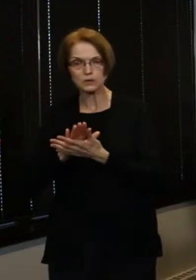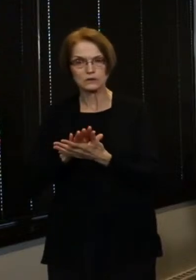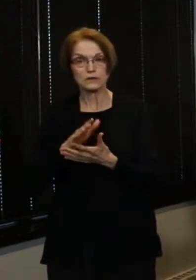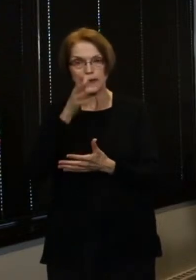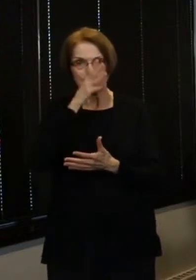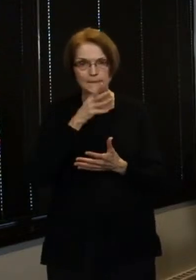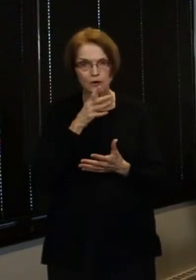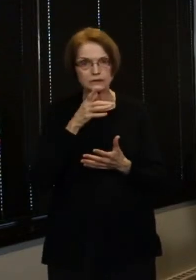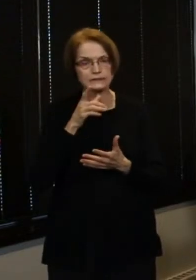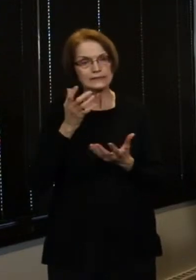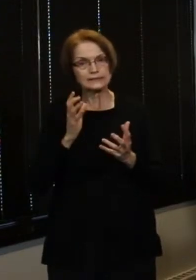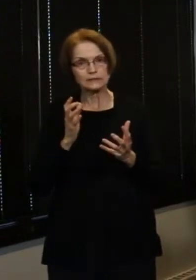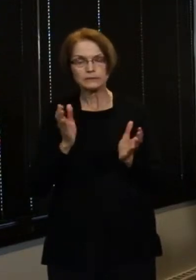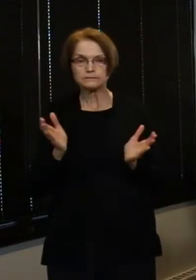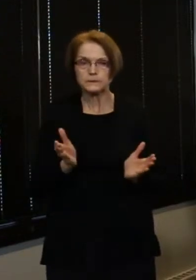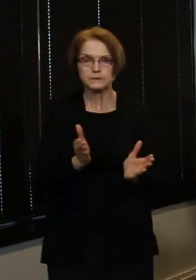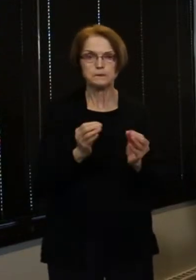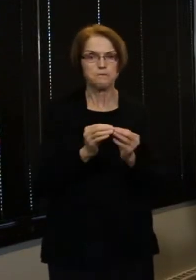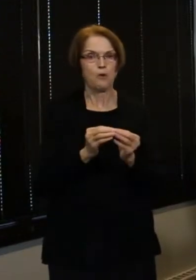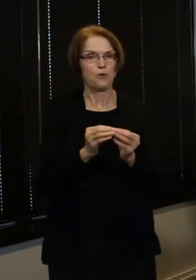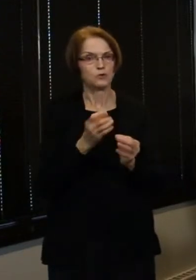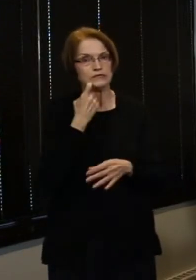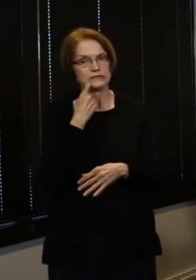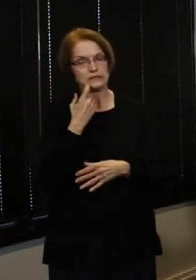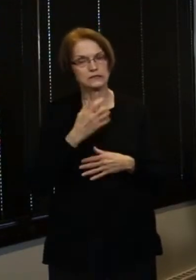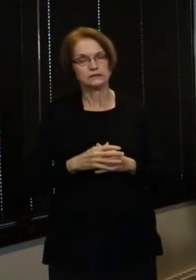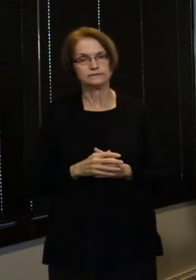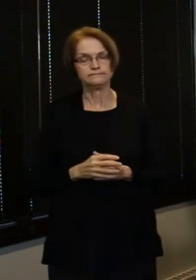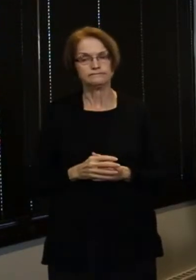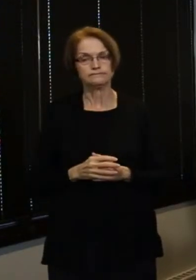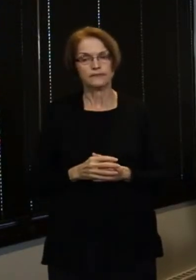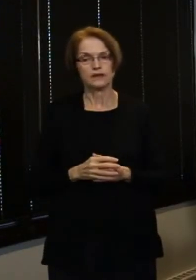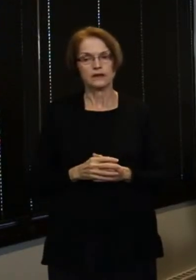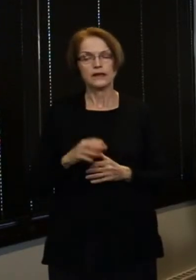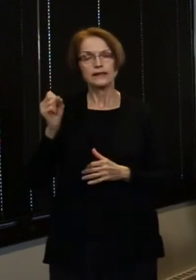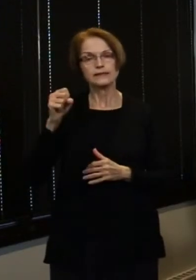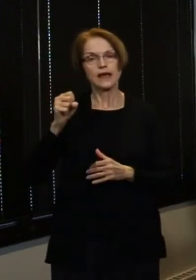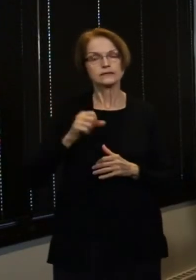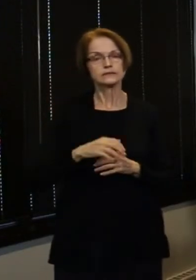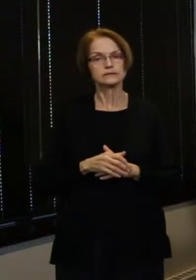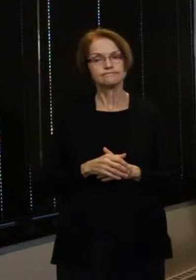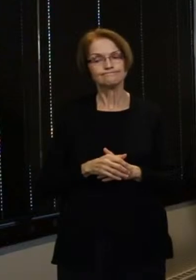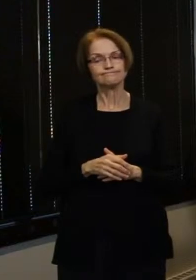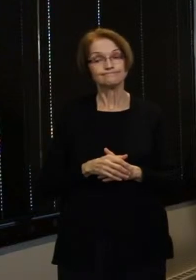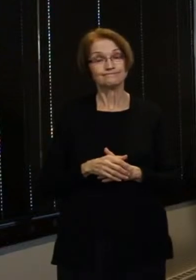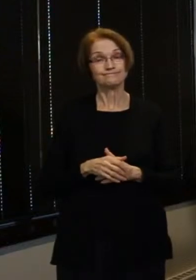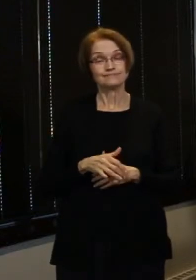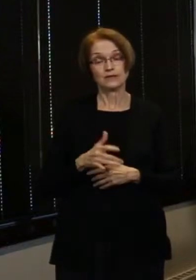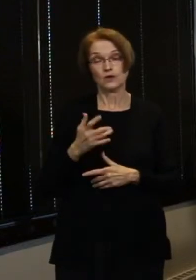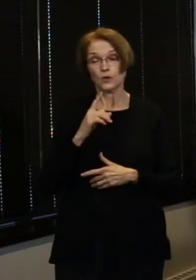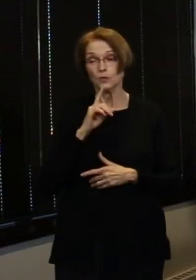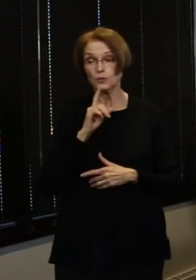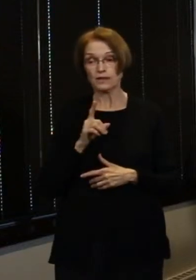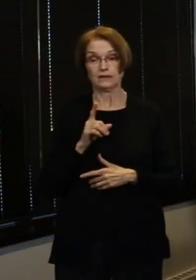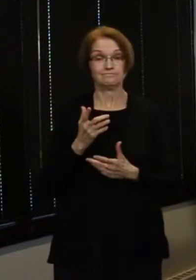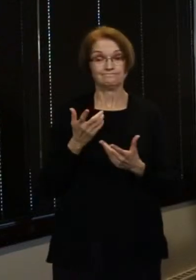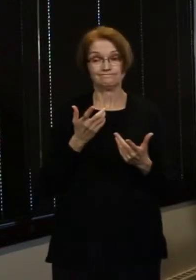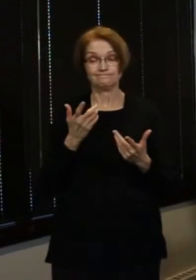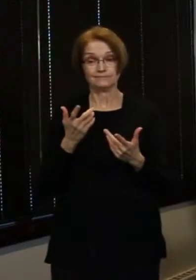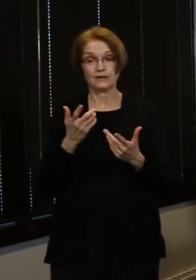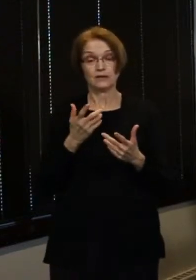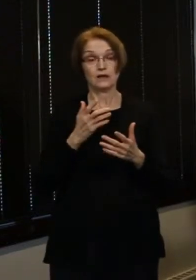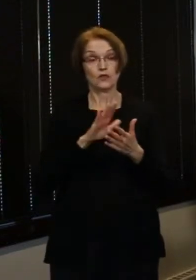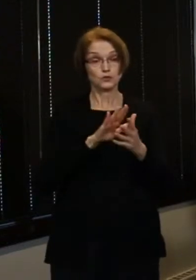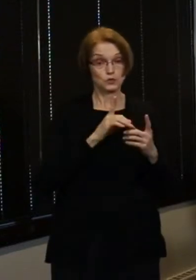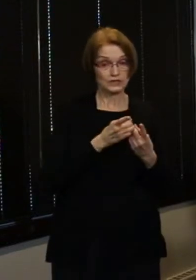more forcefully as of late. Yeah, so that's really a discussion that has to occur between the school